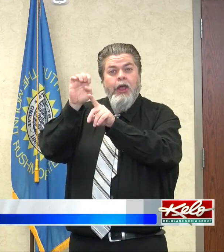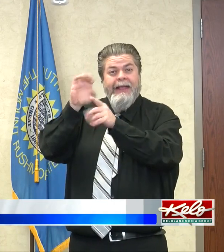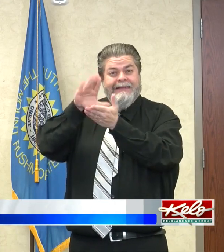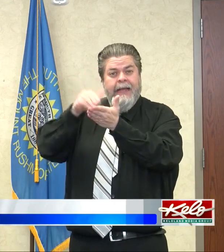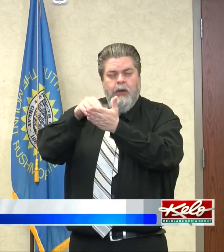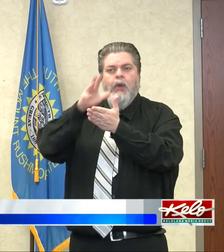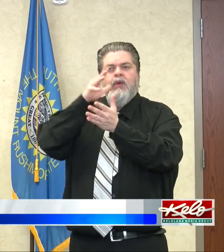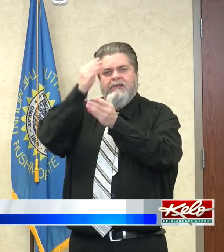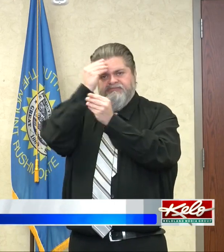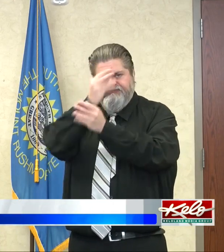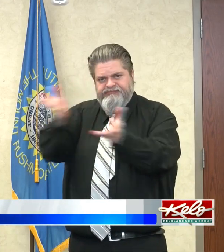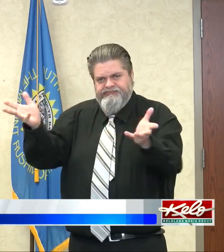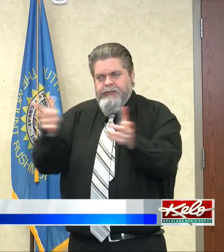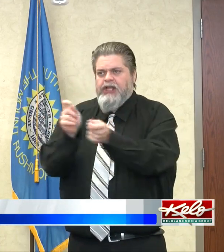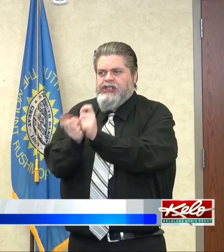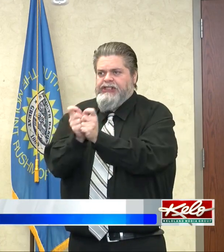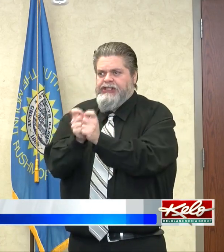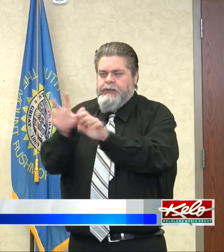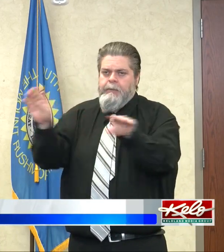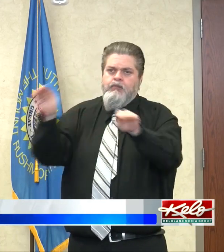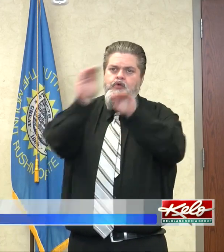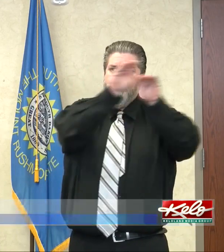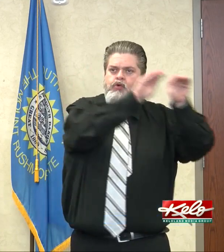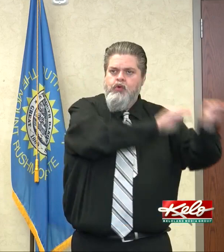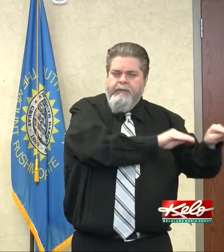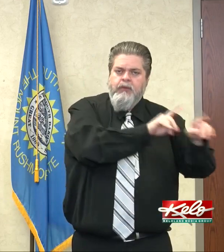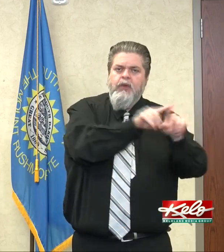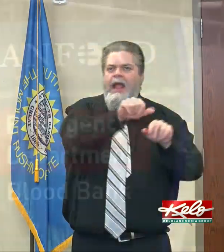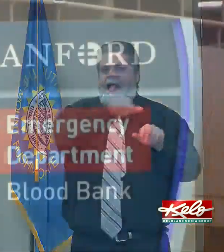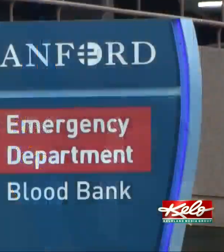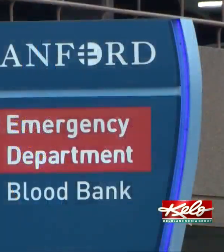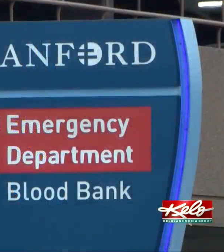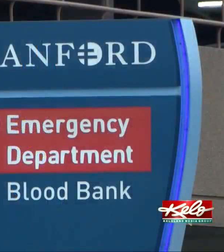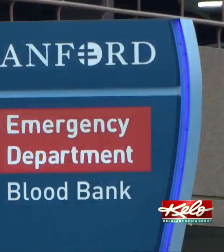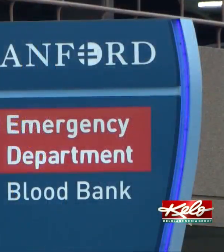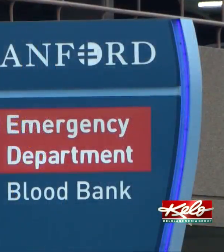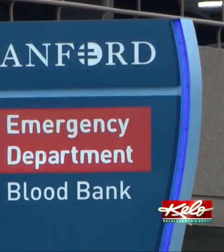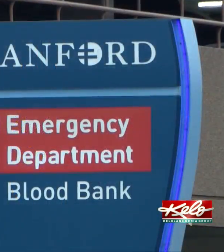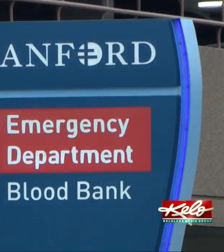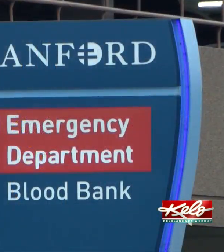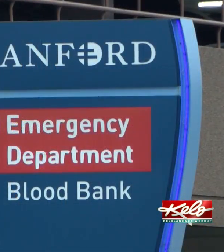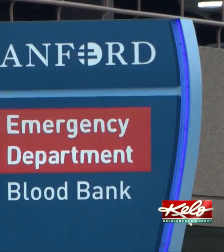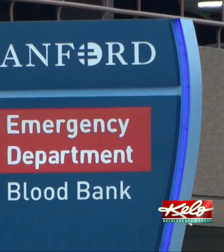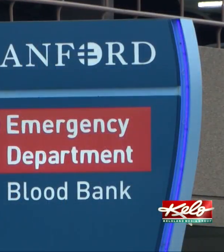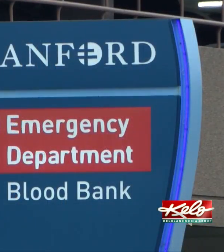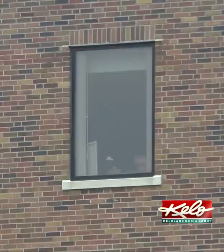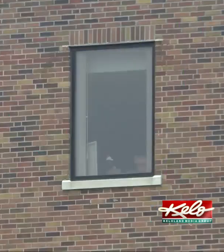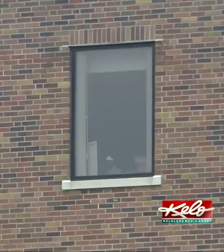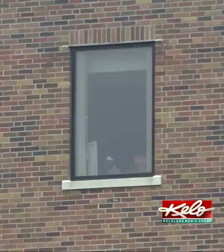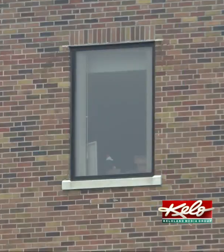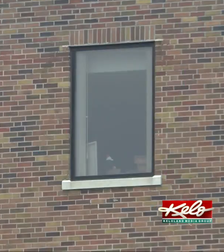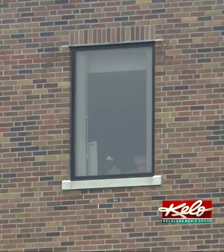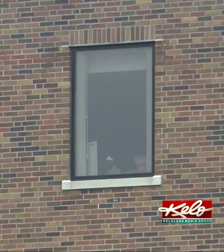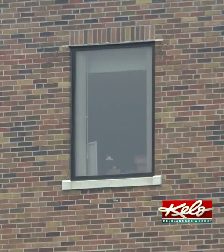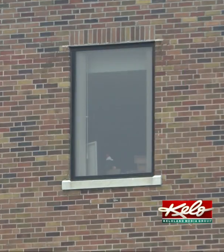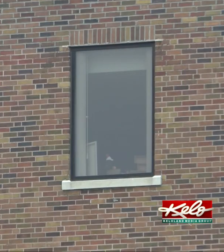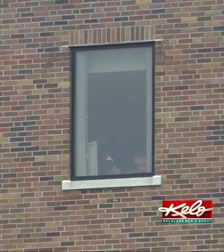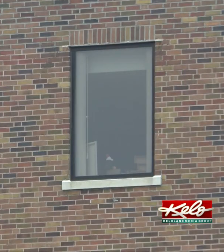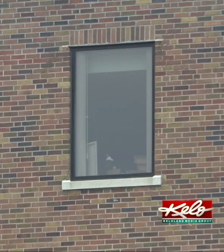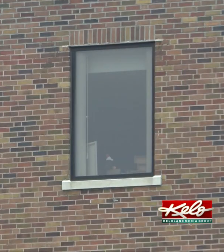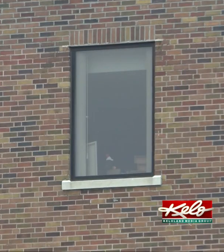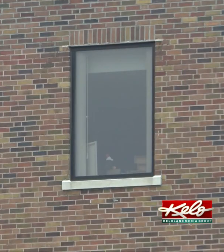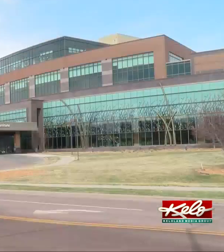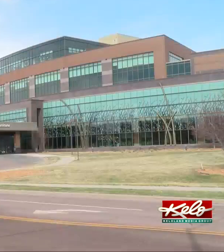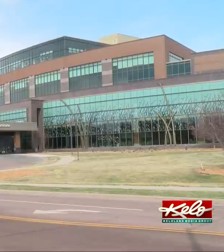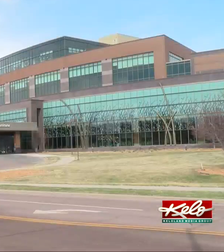of any changes in the location of their clinic sites. Both are focusing on getting more equipment, having enough staff,